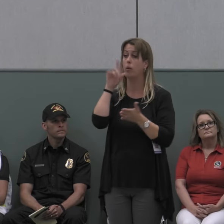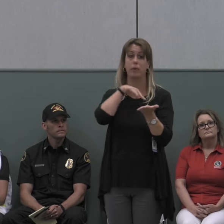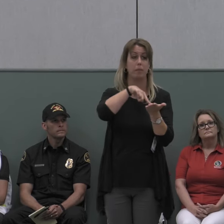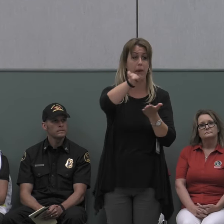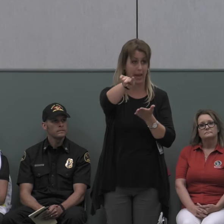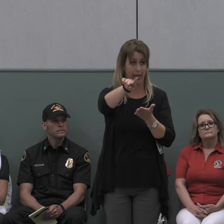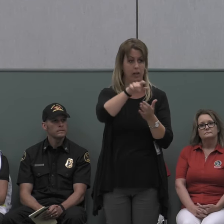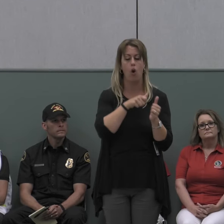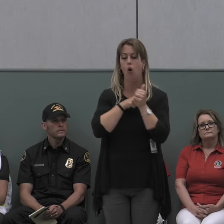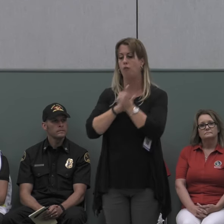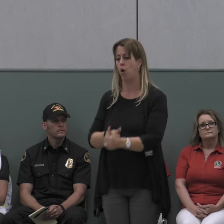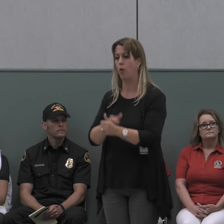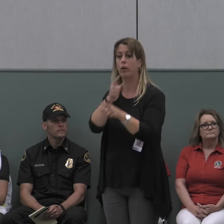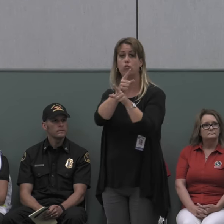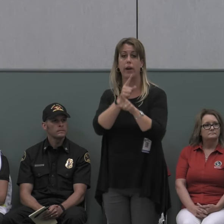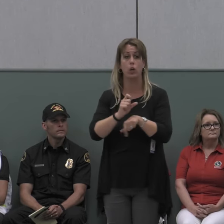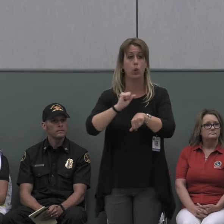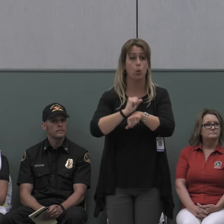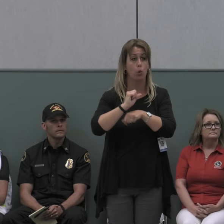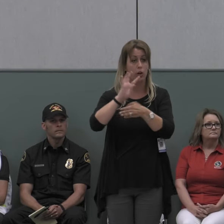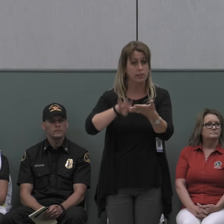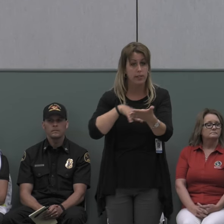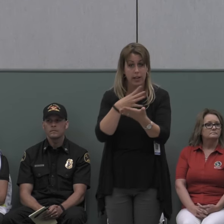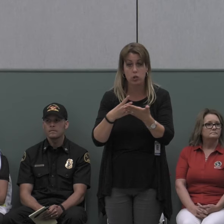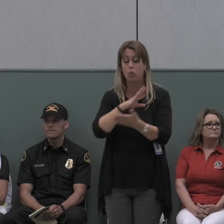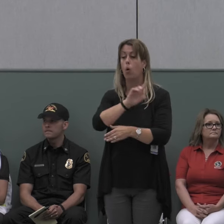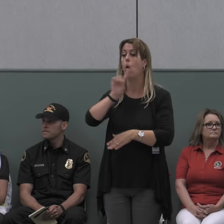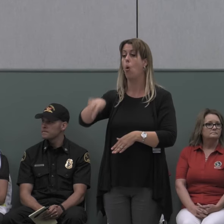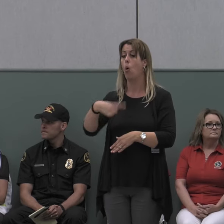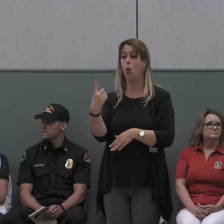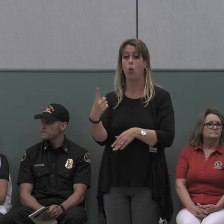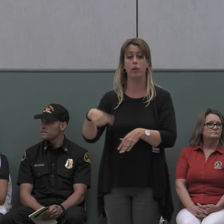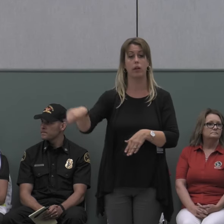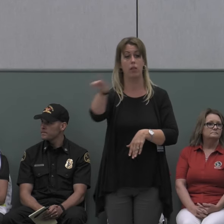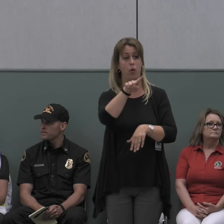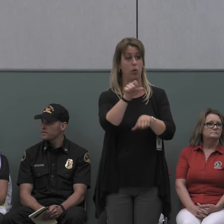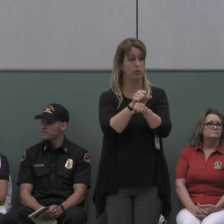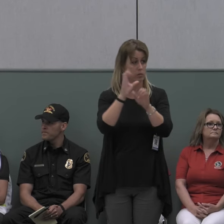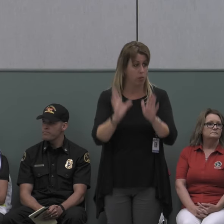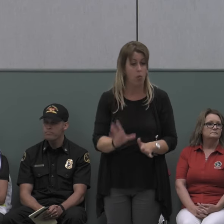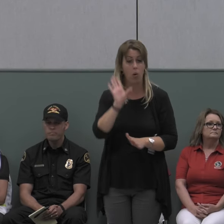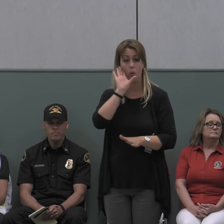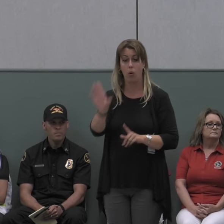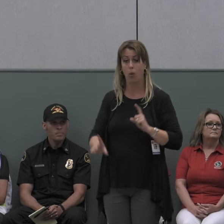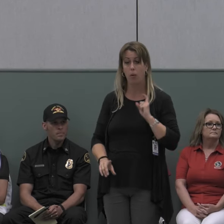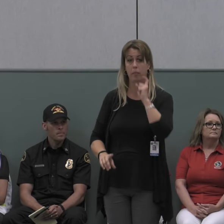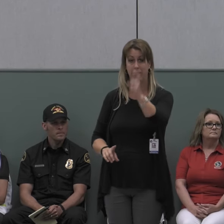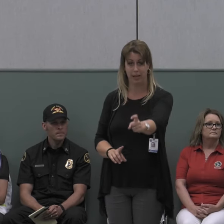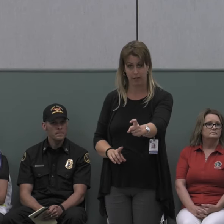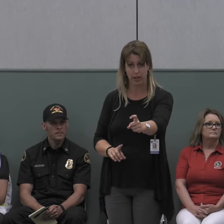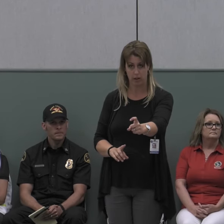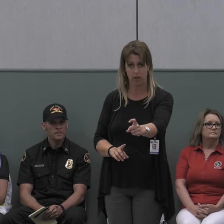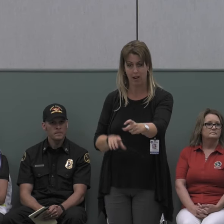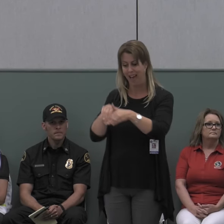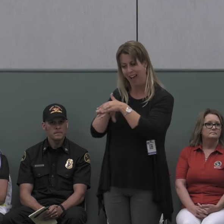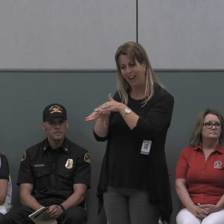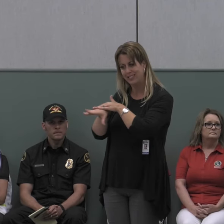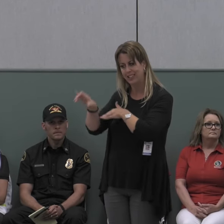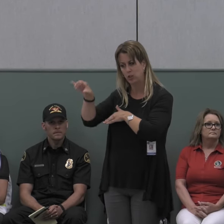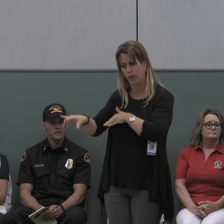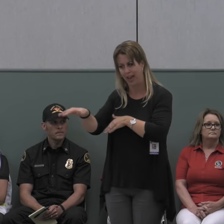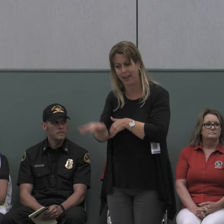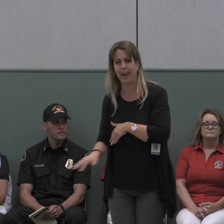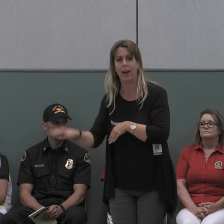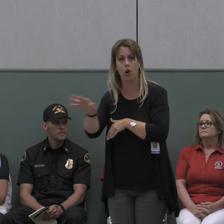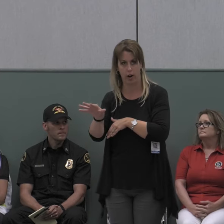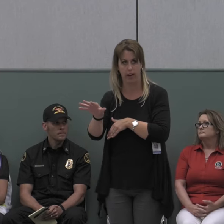schedule. Only those employees whose name appear on authorized entry list will be granted access to the facilities by security. All